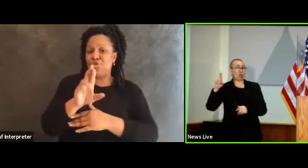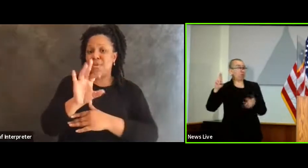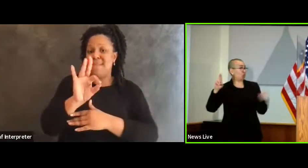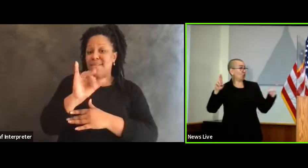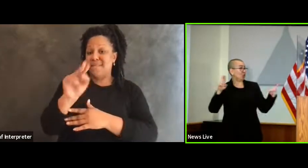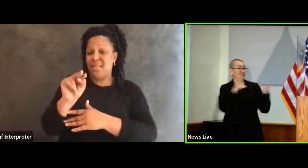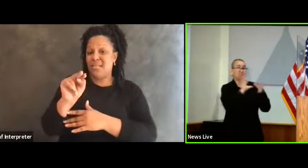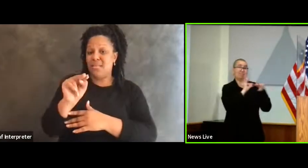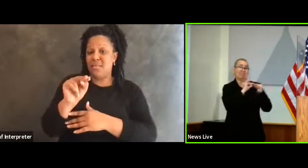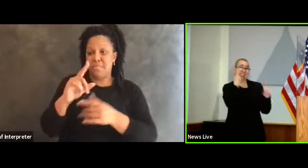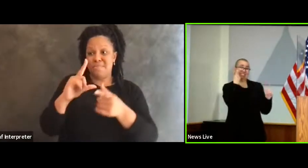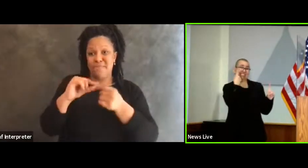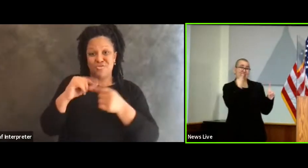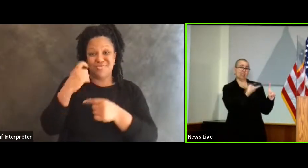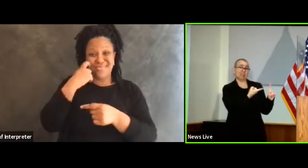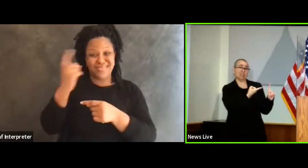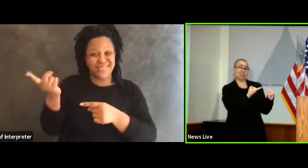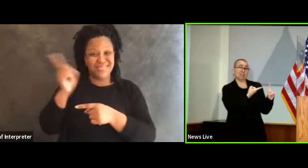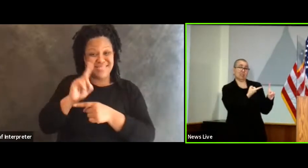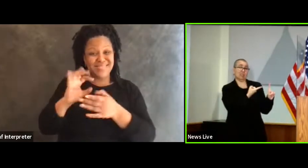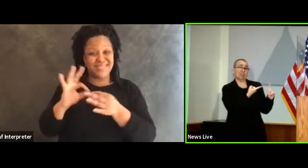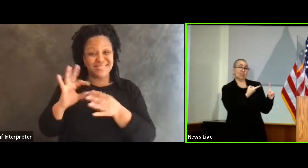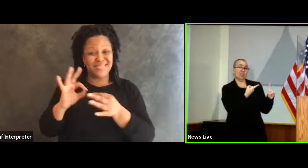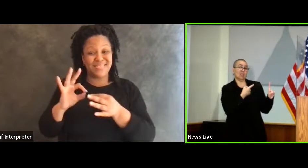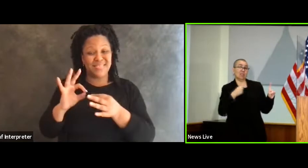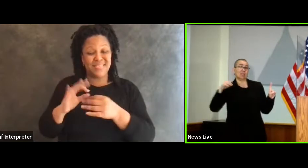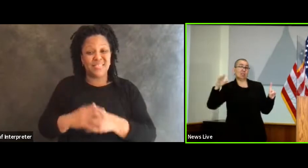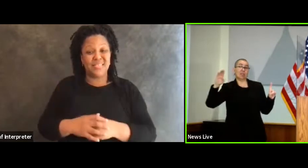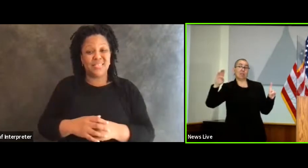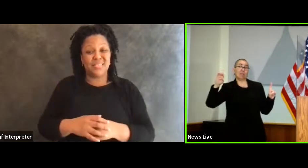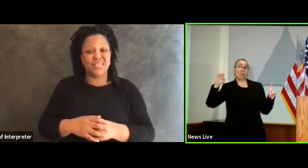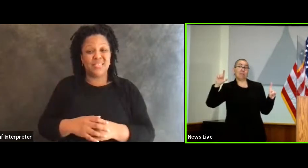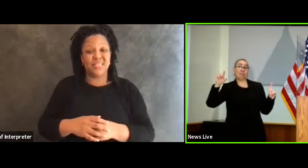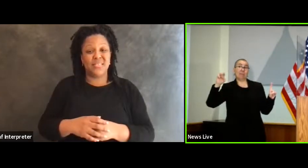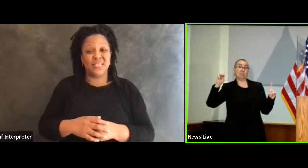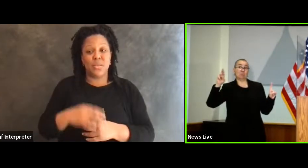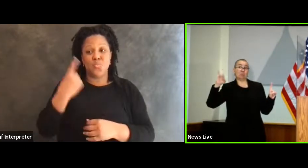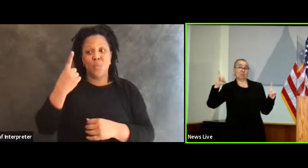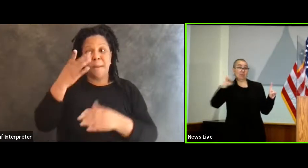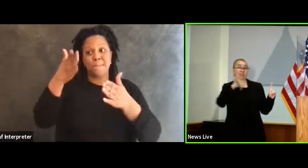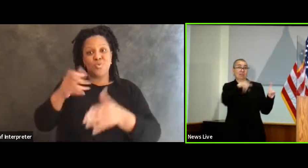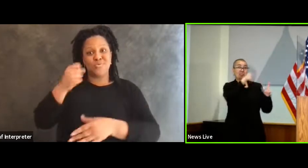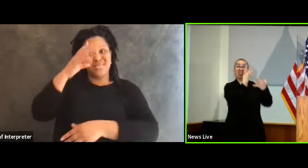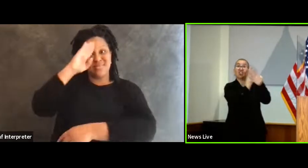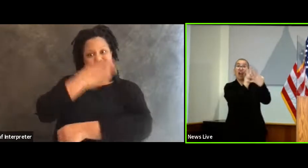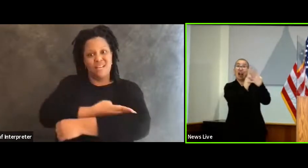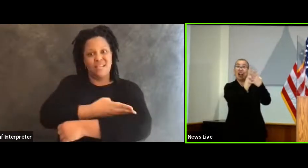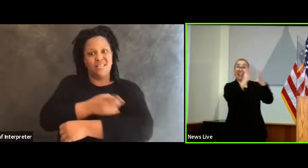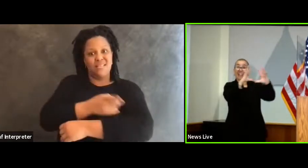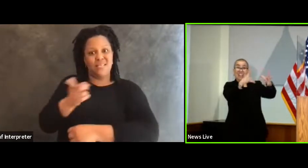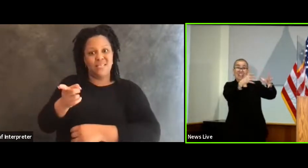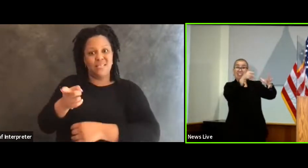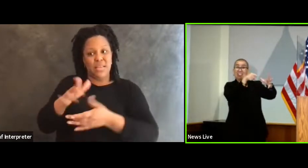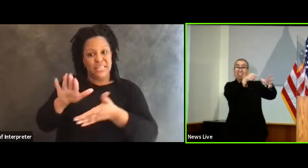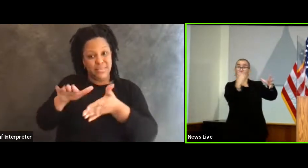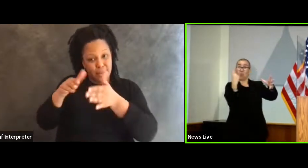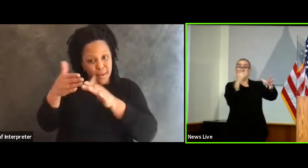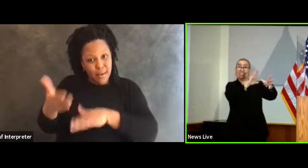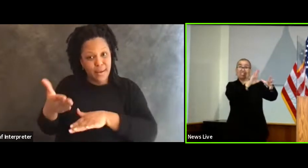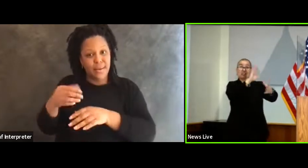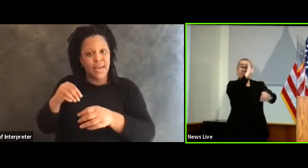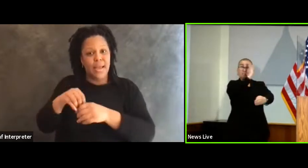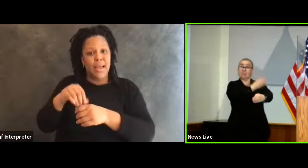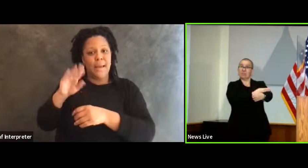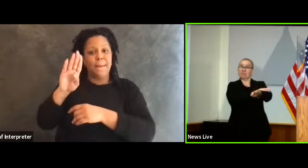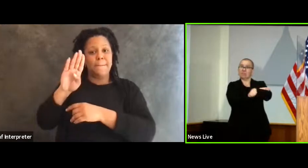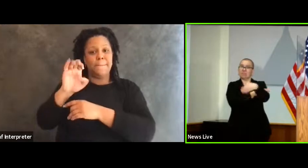Perry's son died in Beltrami County Jail. And I don't know how to explain this other than The video